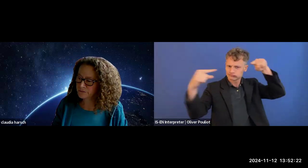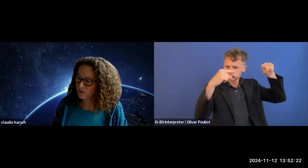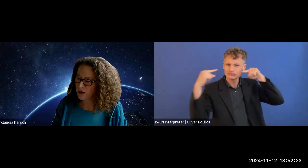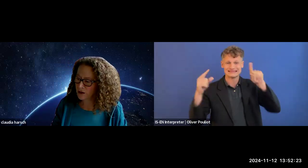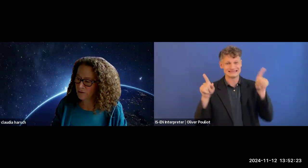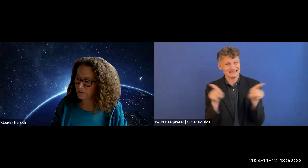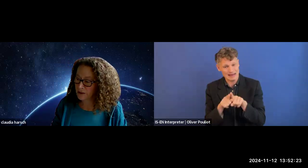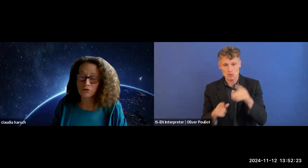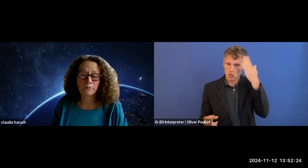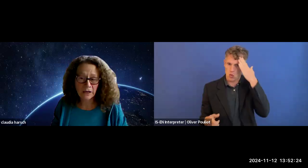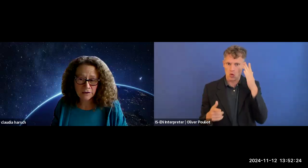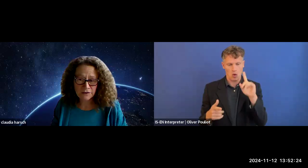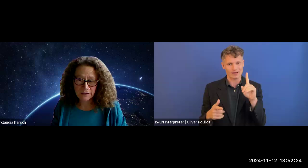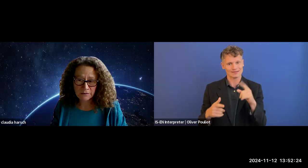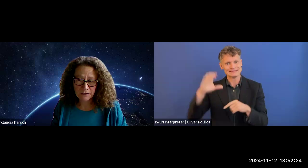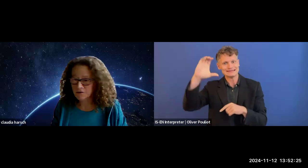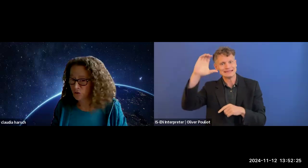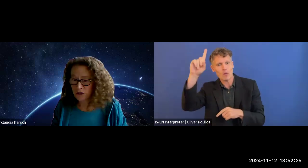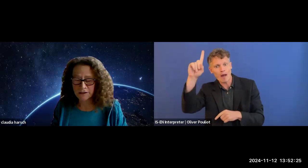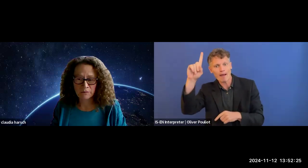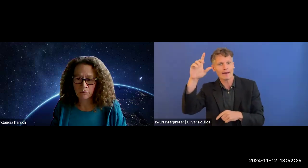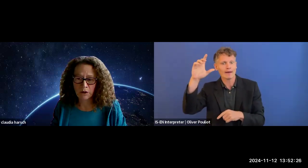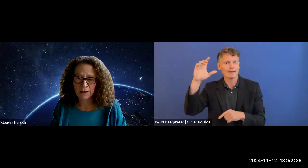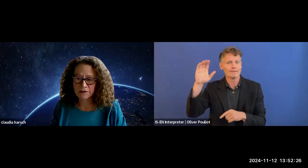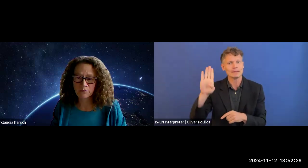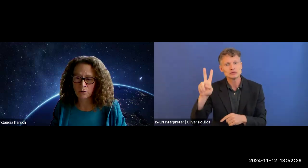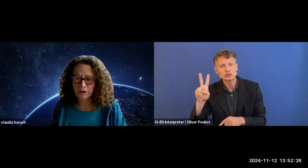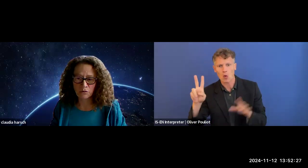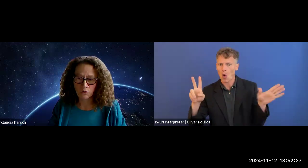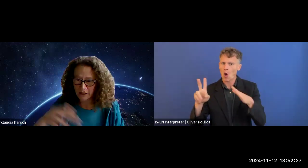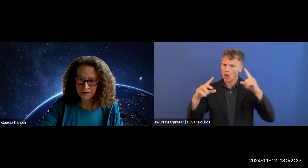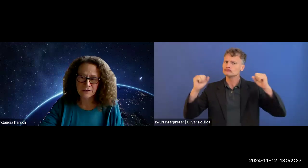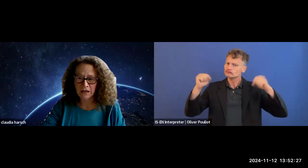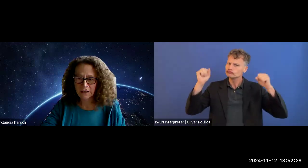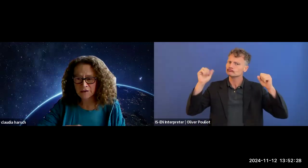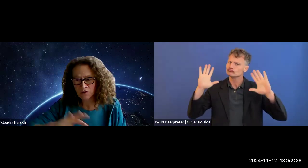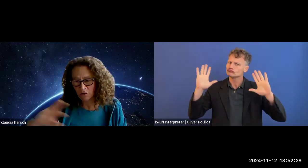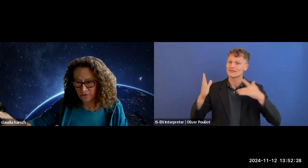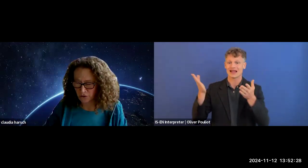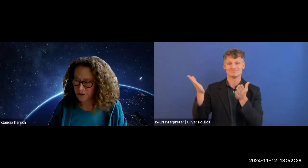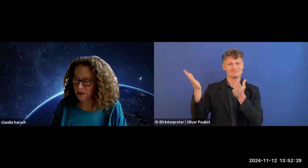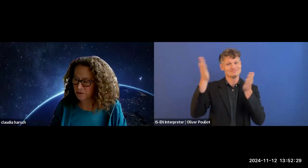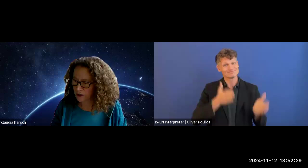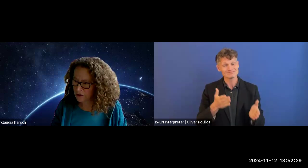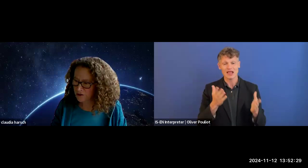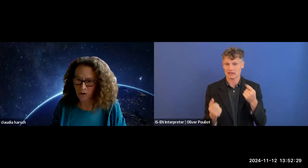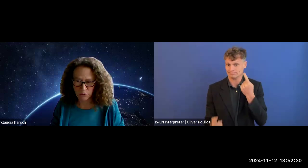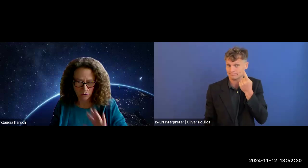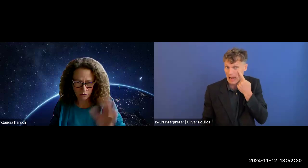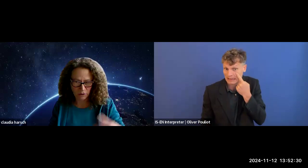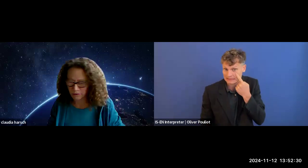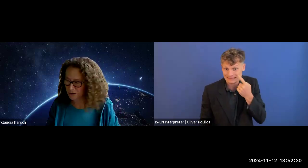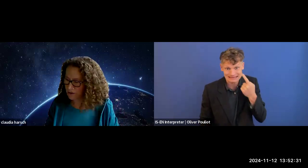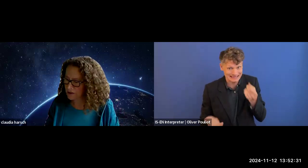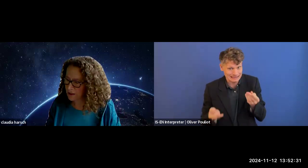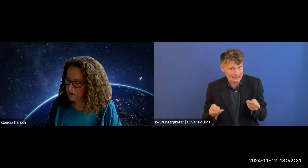continue into a pilot study. That's usually done by somebody who collects the data. It's often not the item writers, so I'm